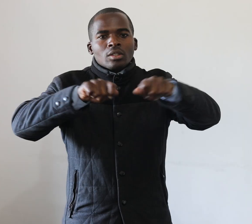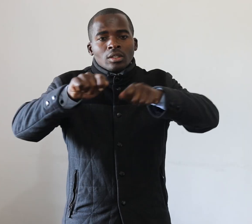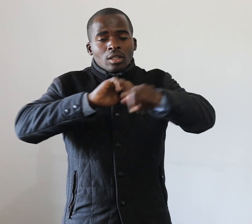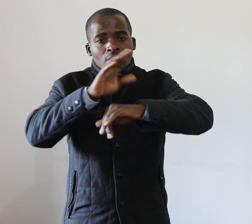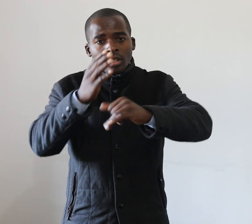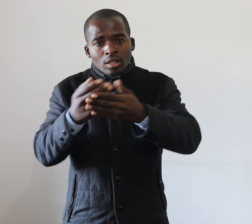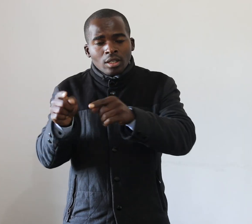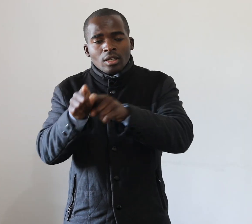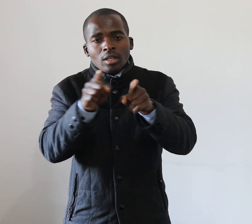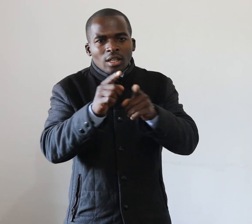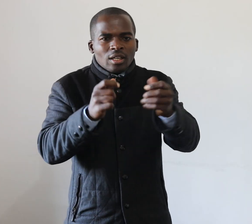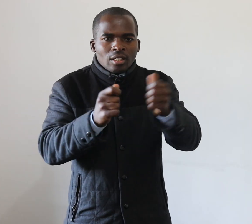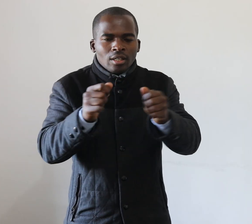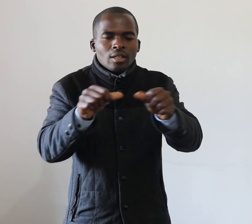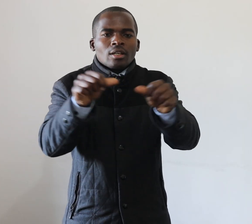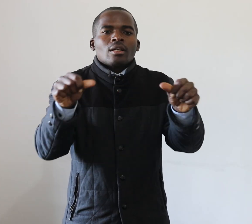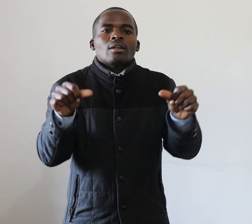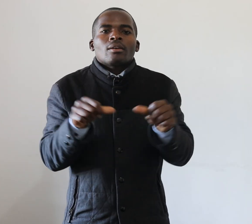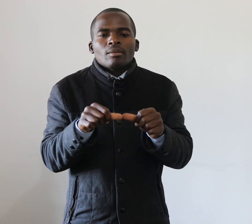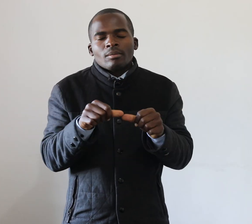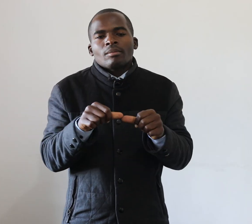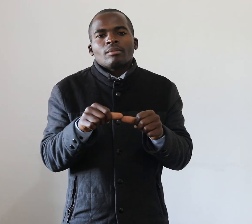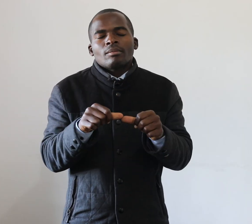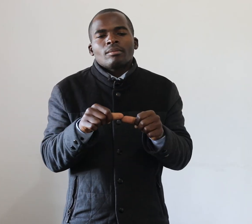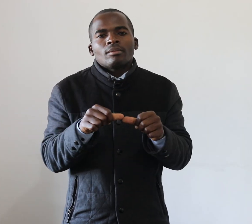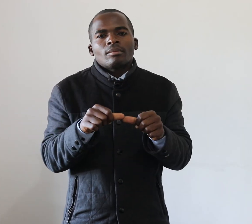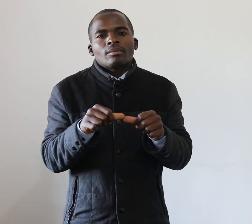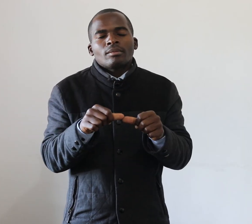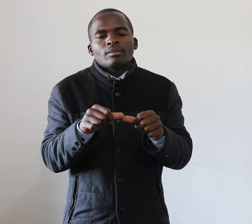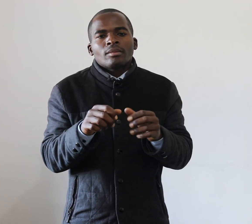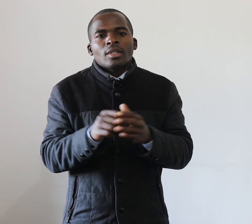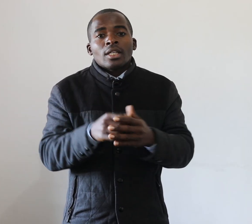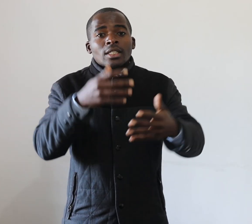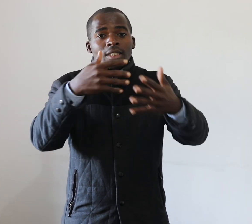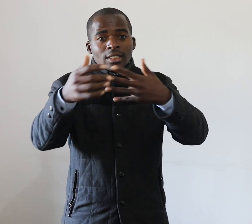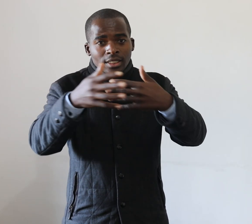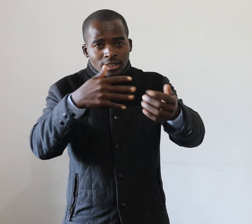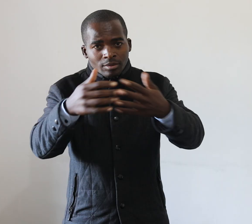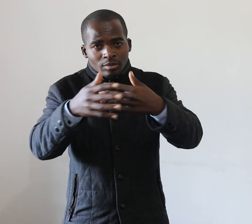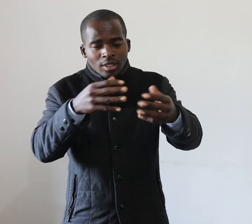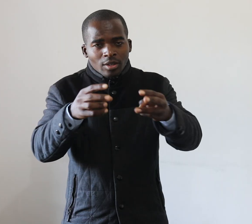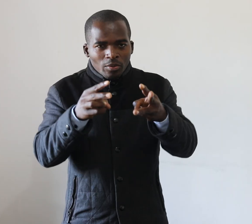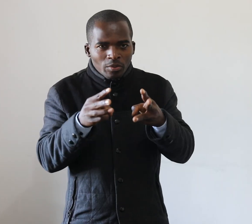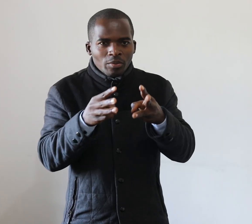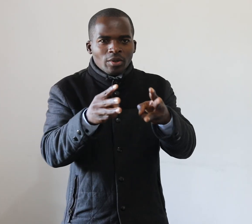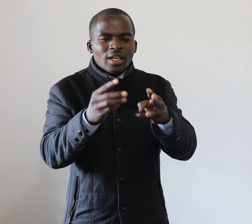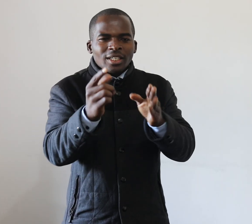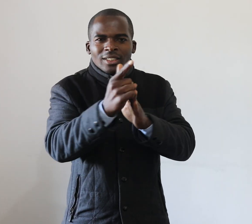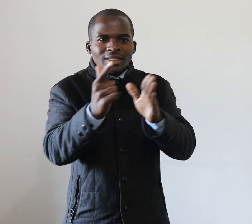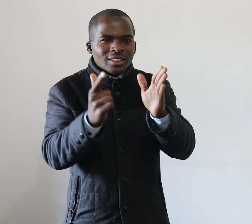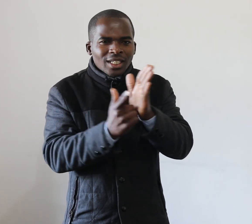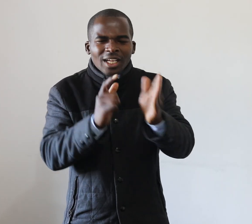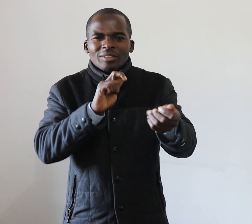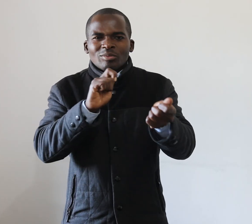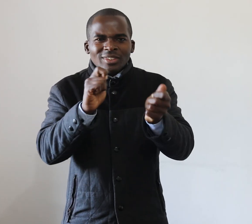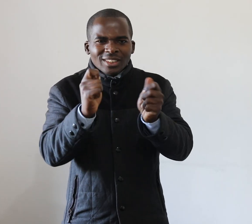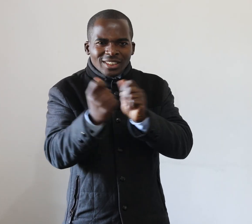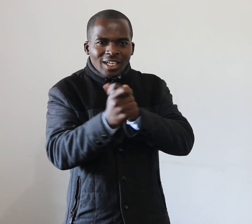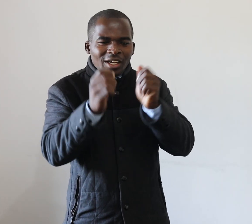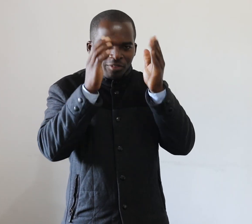in that area. In simple terms, the law is changing from focusing mainly